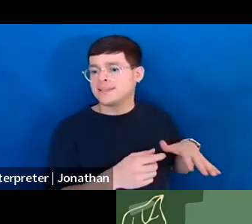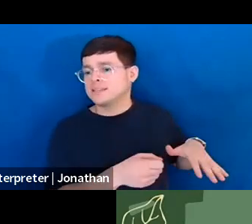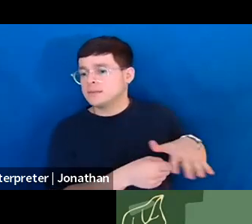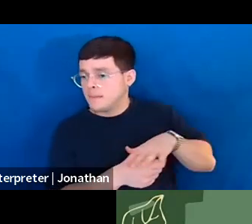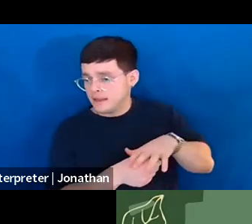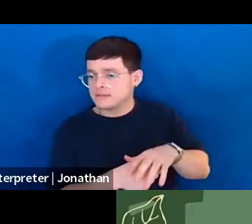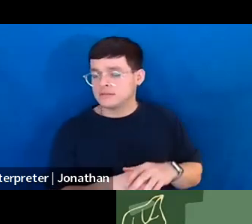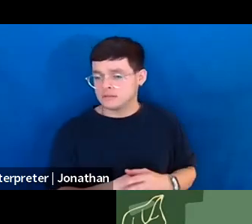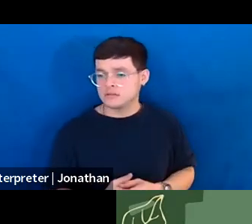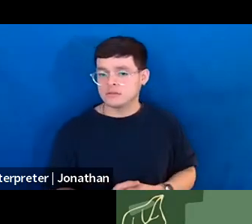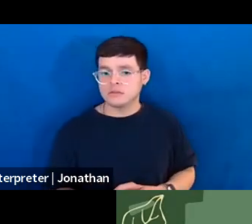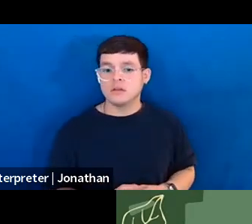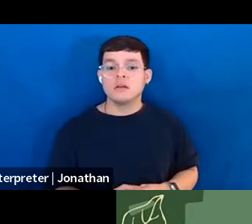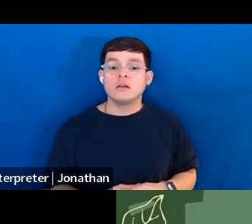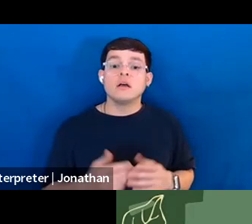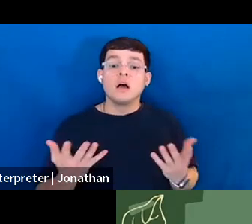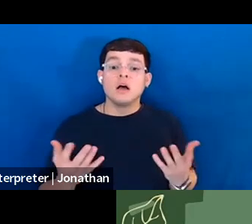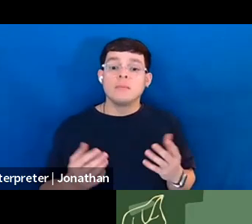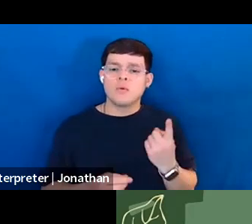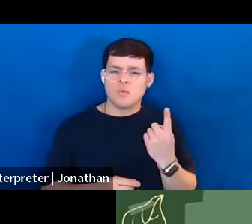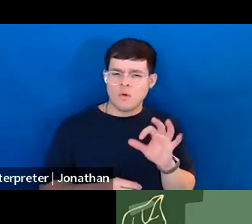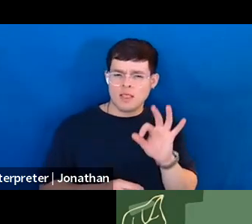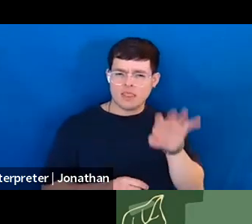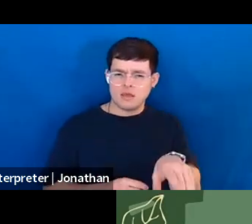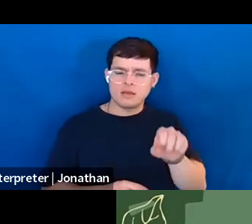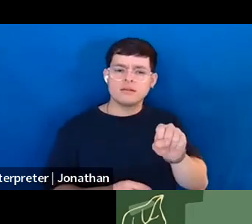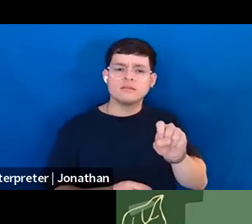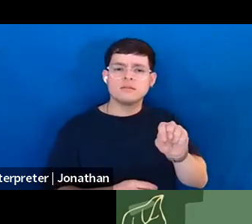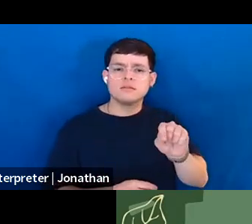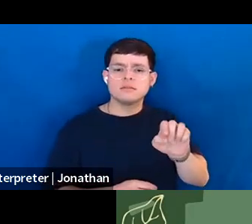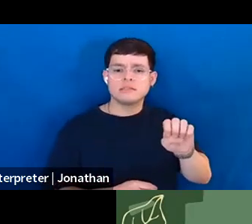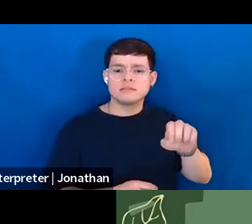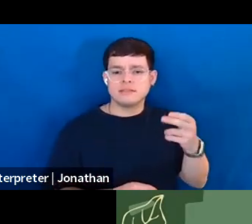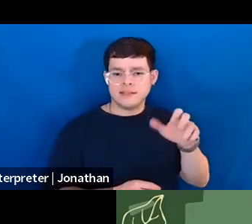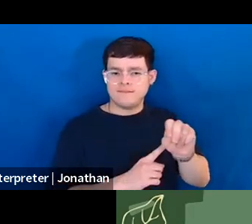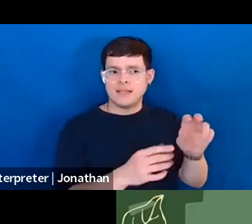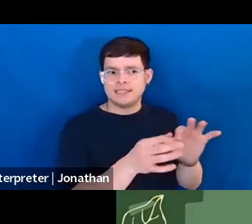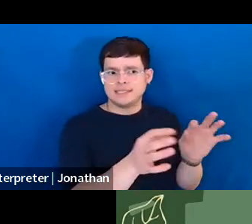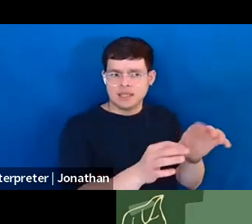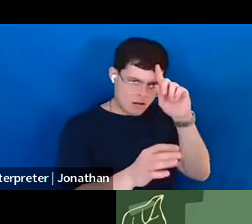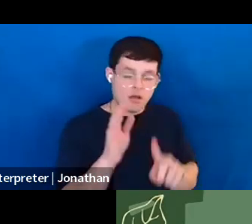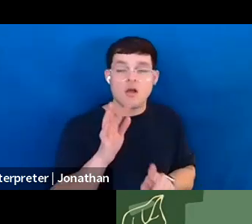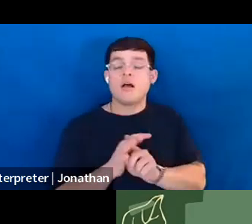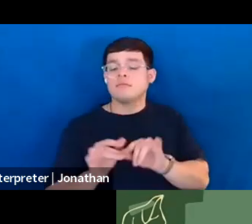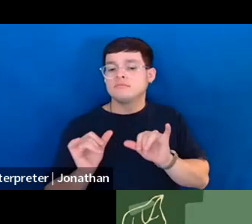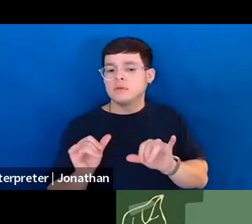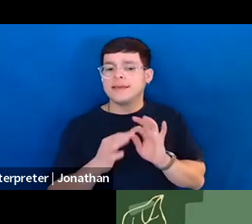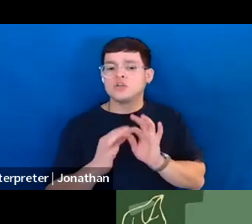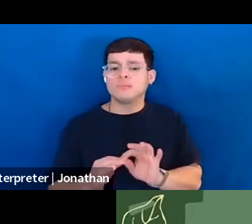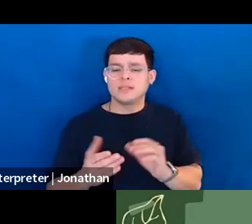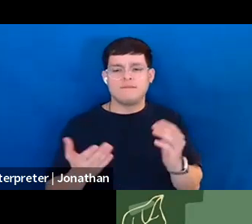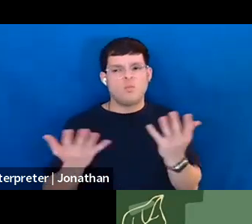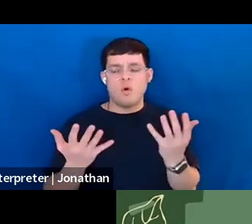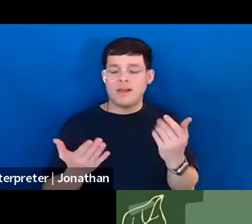And one thing that Stephen said that just in terms of like new things to